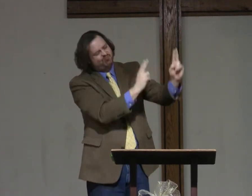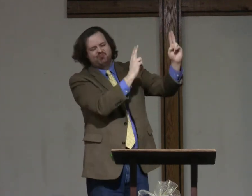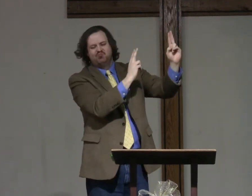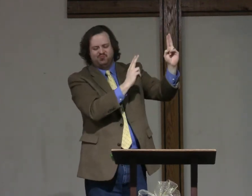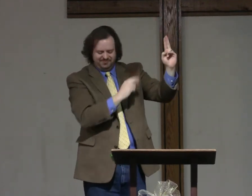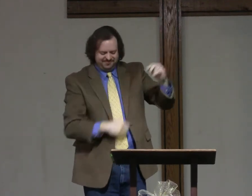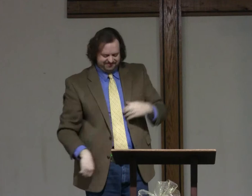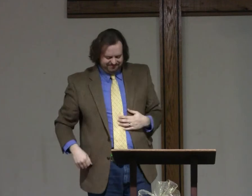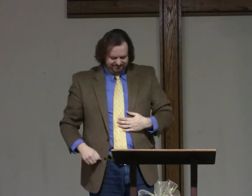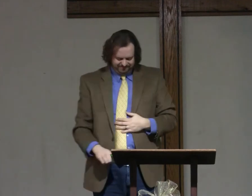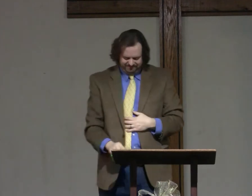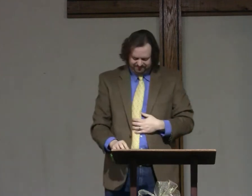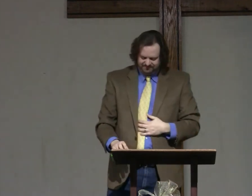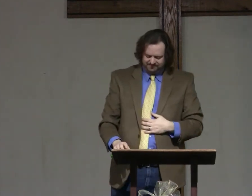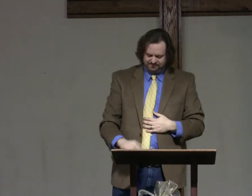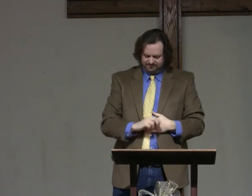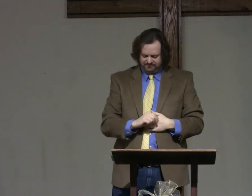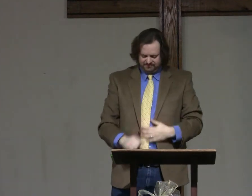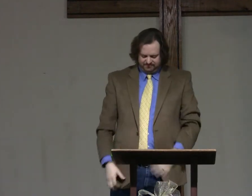and we honor him.